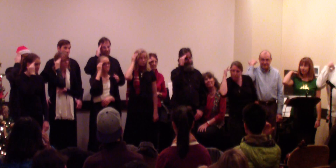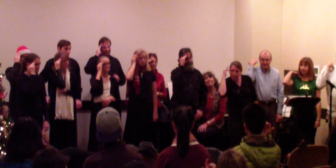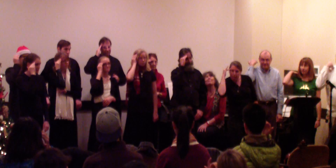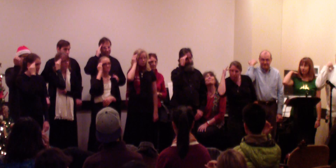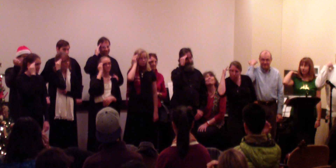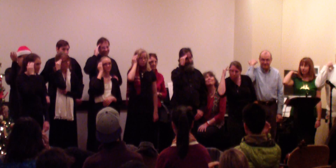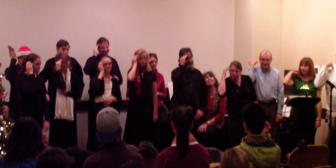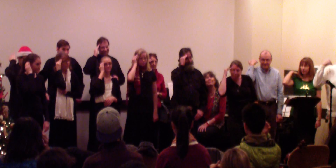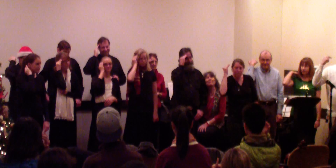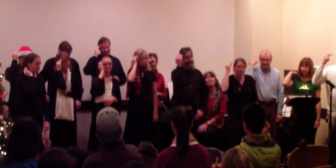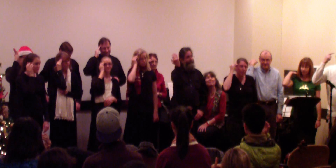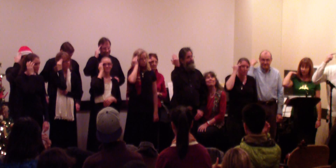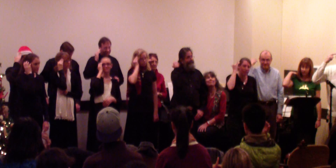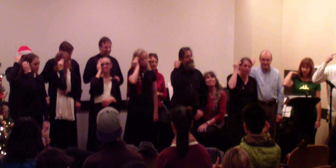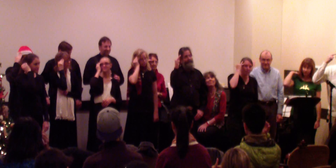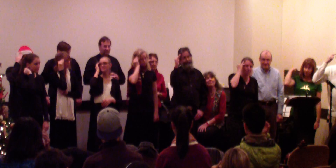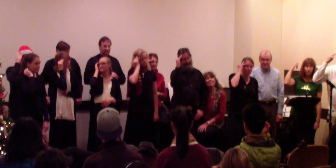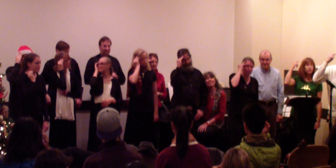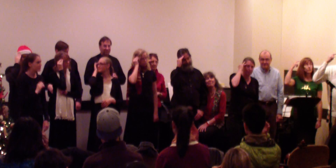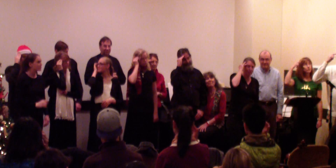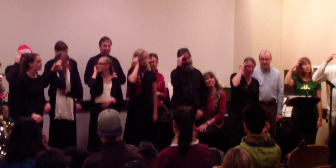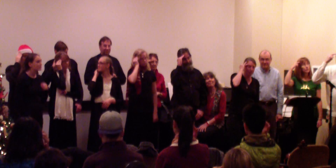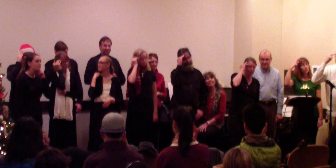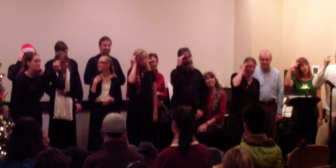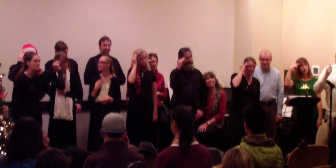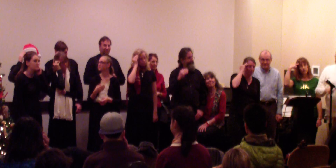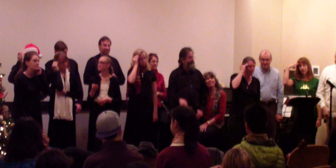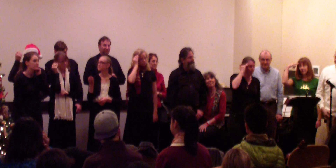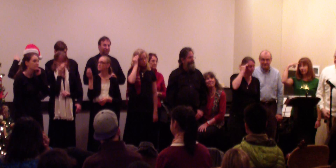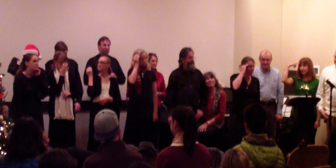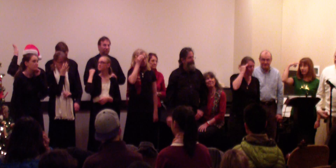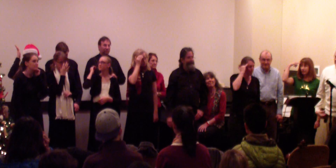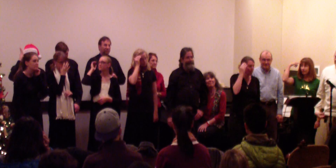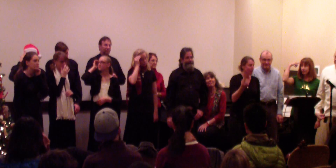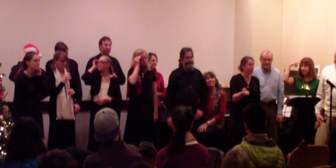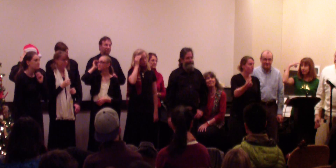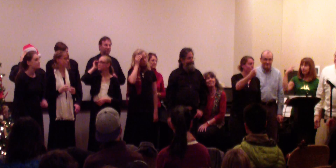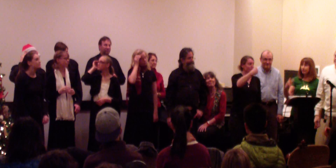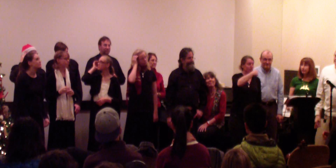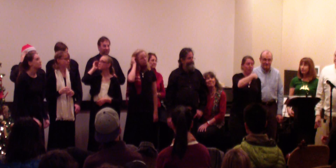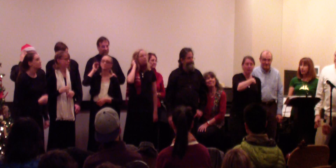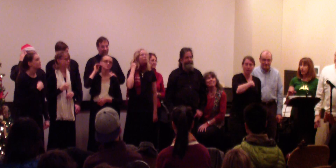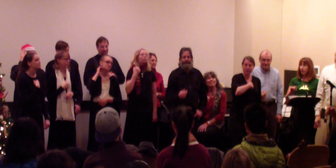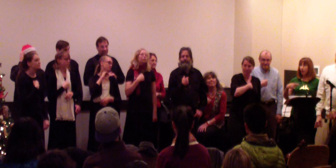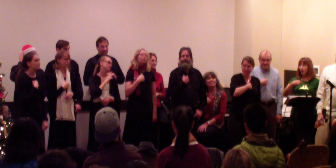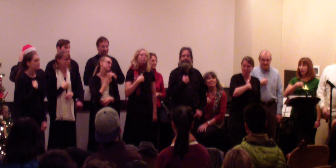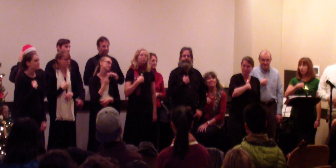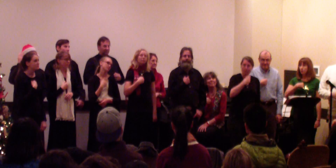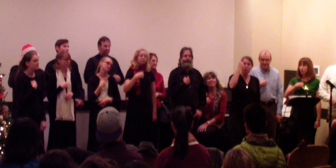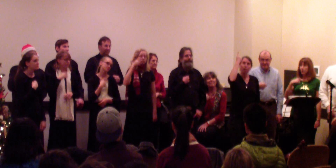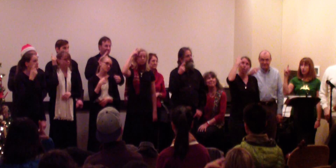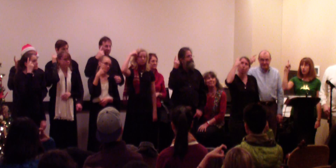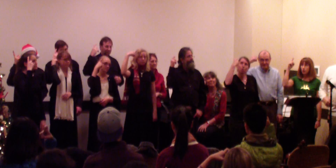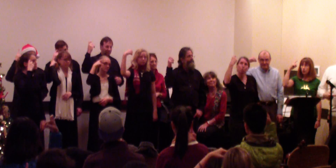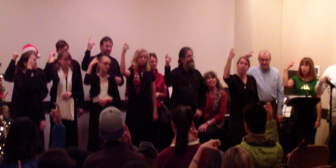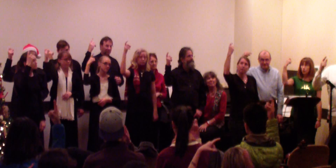know. So that's why it touches your forehead here. Okay? So it's, I'm